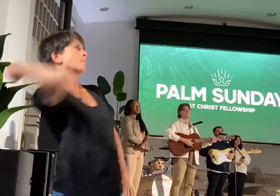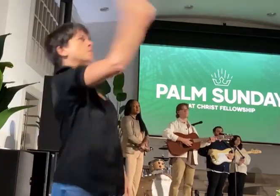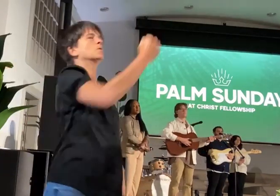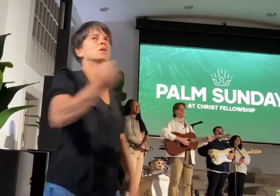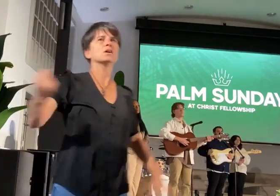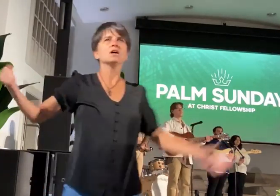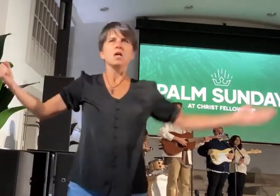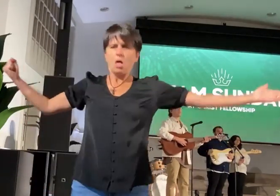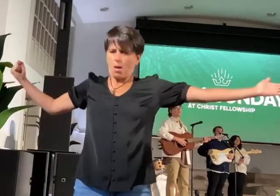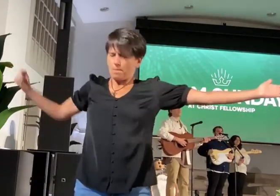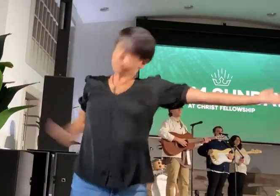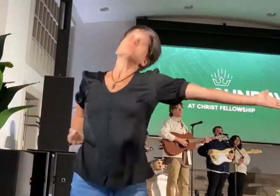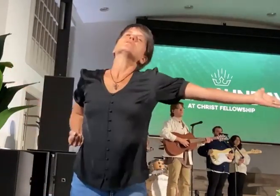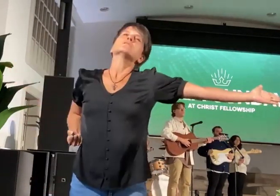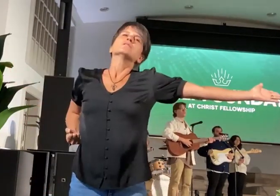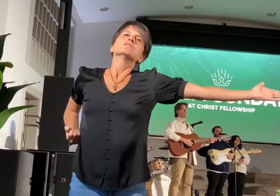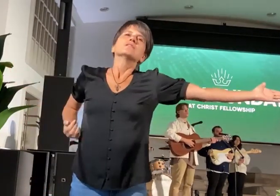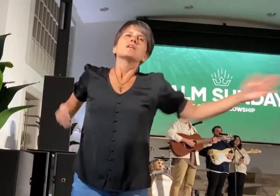and water.